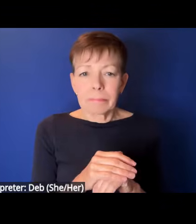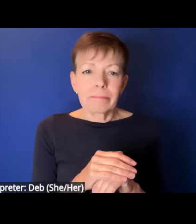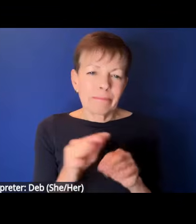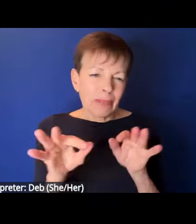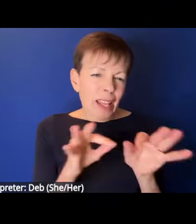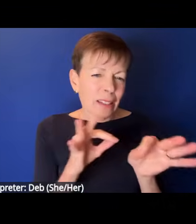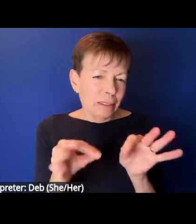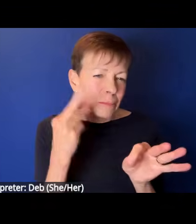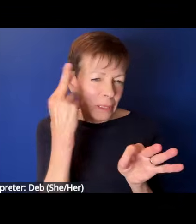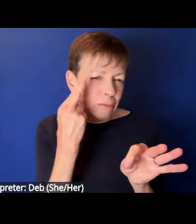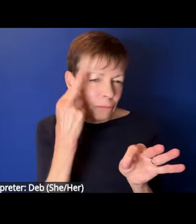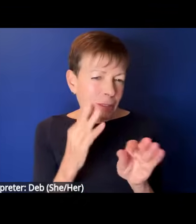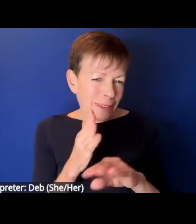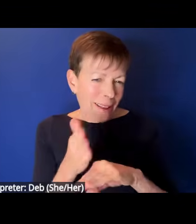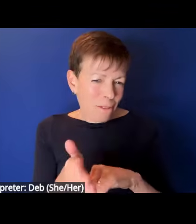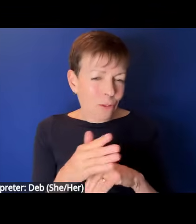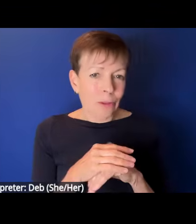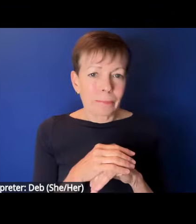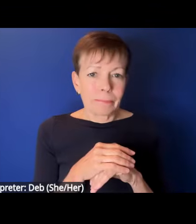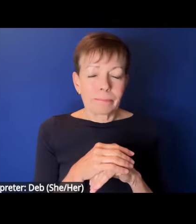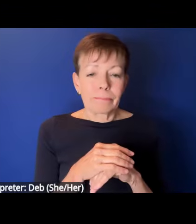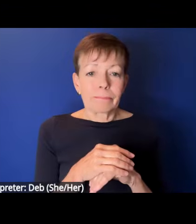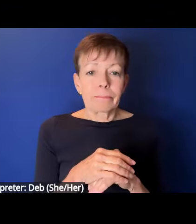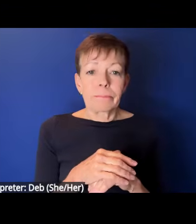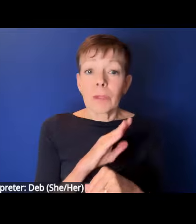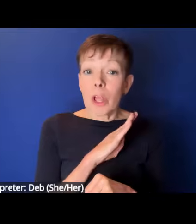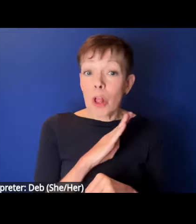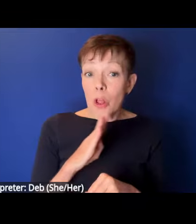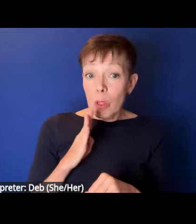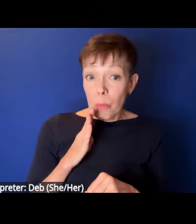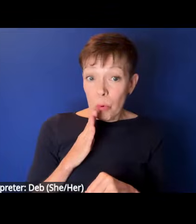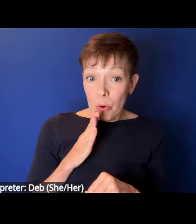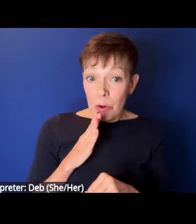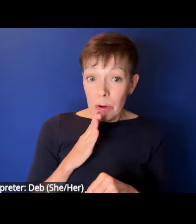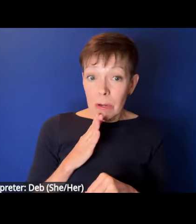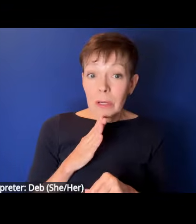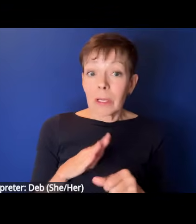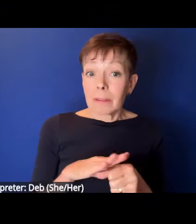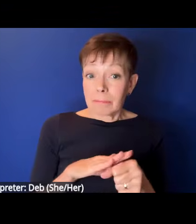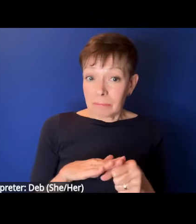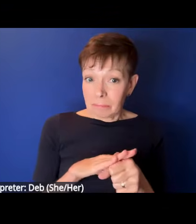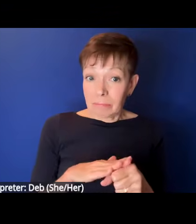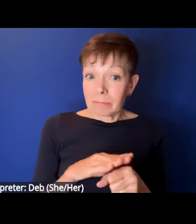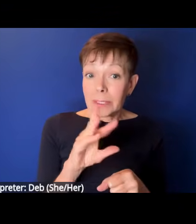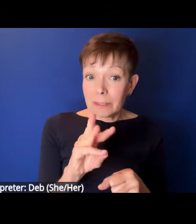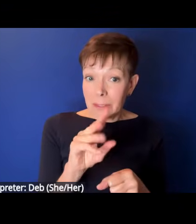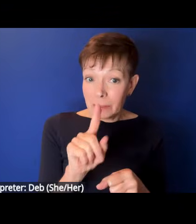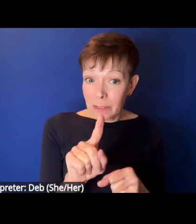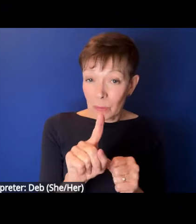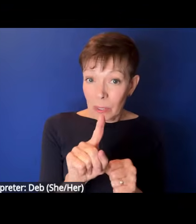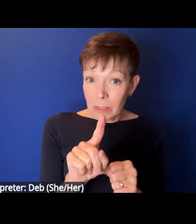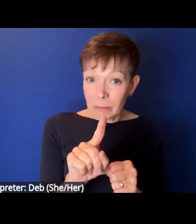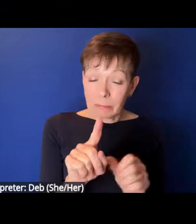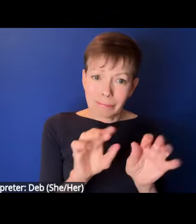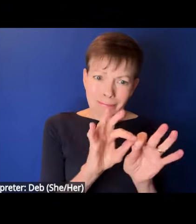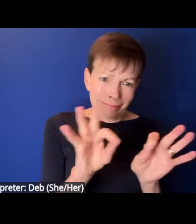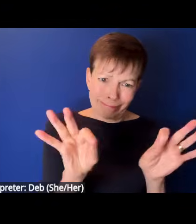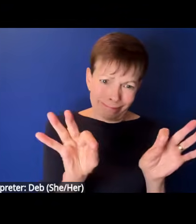read it out. And it's that the Board of Education of Greater Victoria State District number 61, or however that has to be